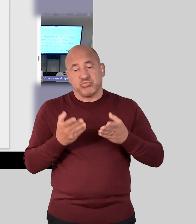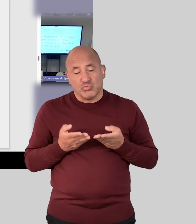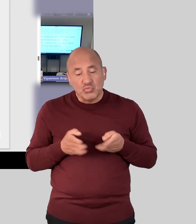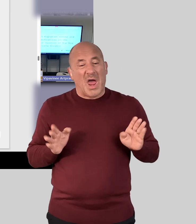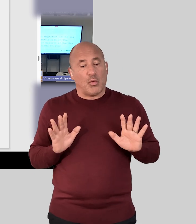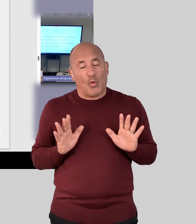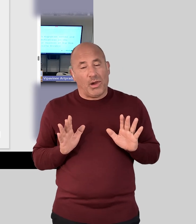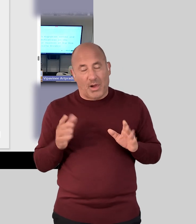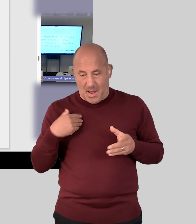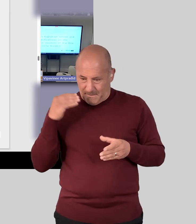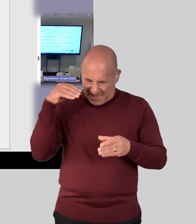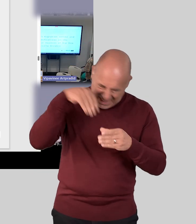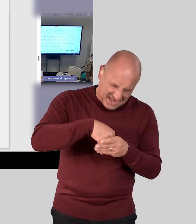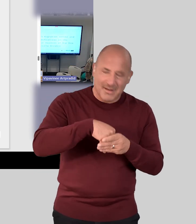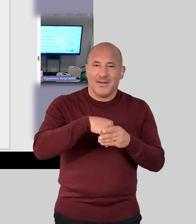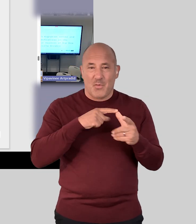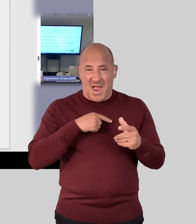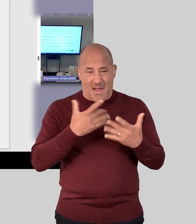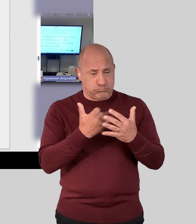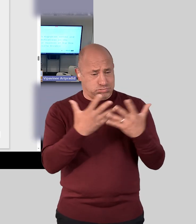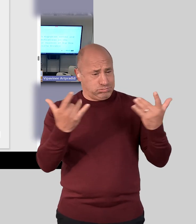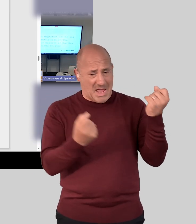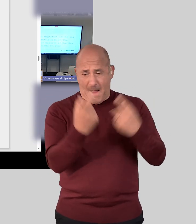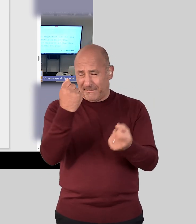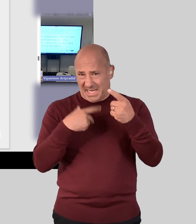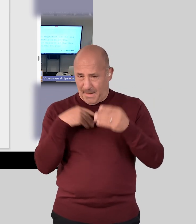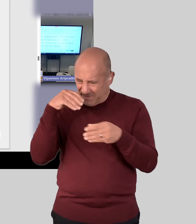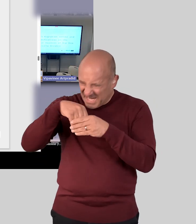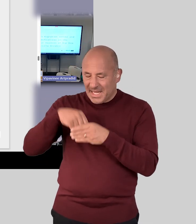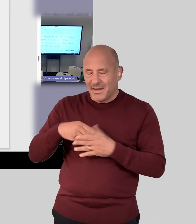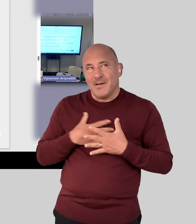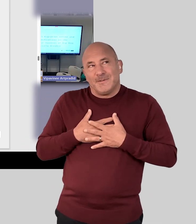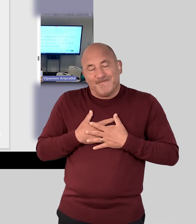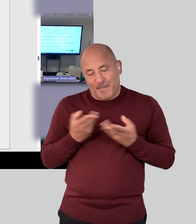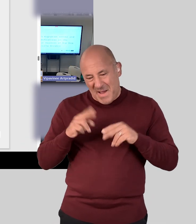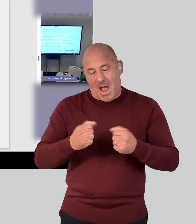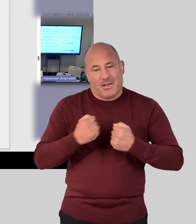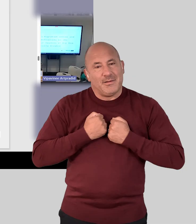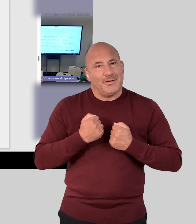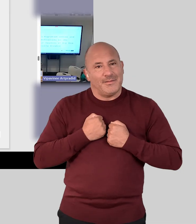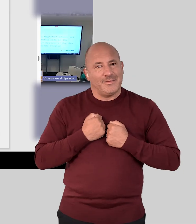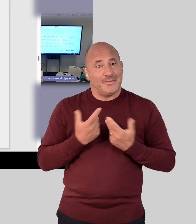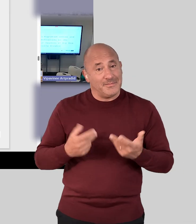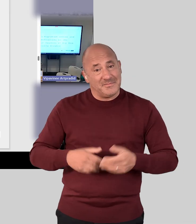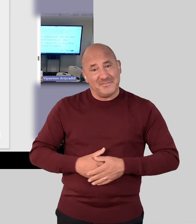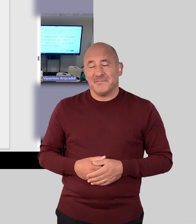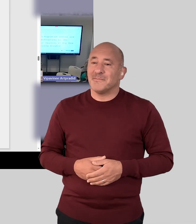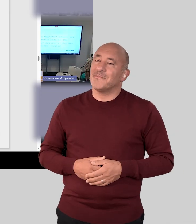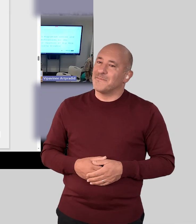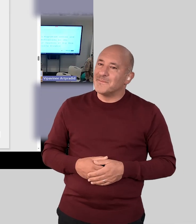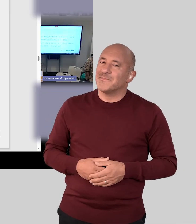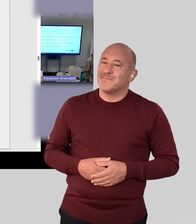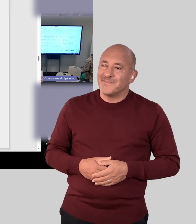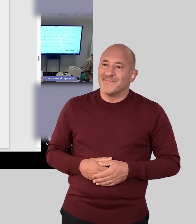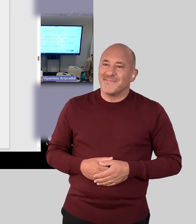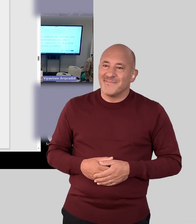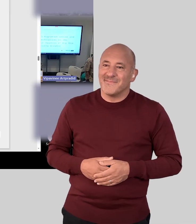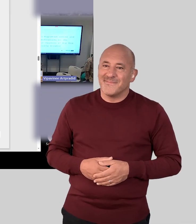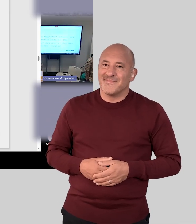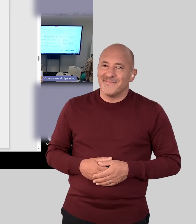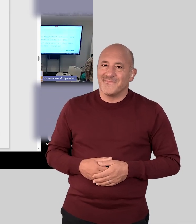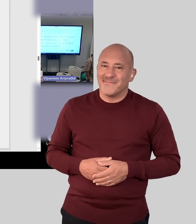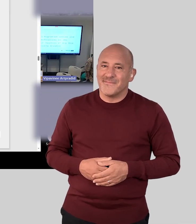that we crave in that sense, not just probably in breaking or hip hop styles, like just in the